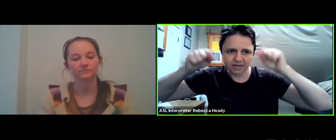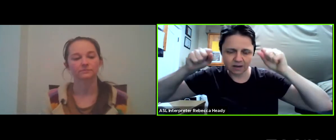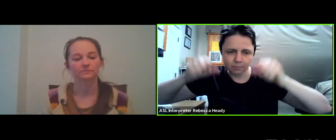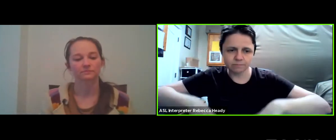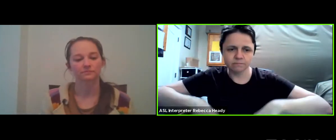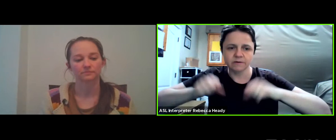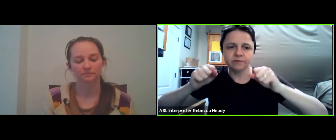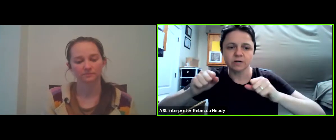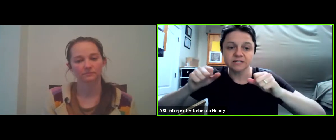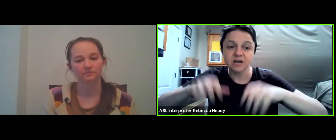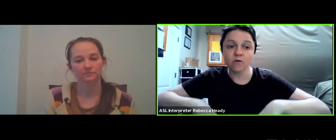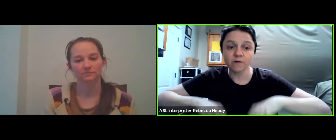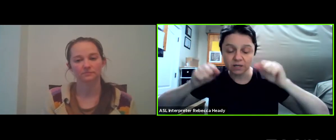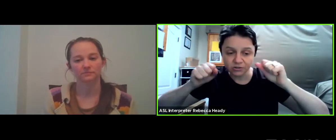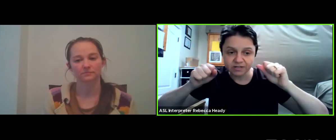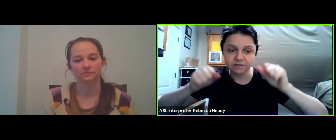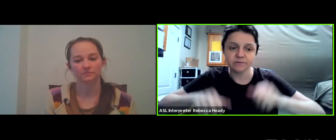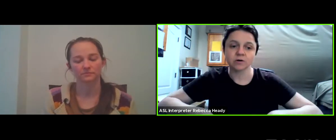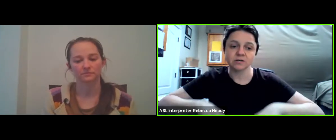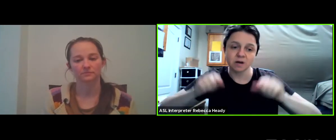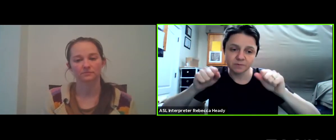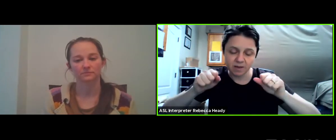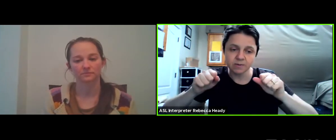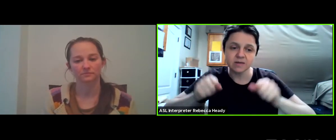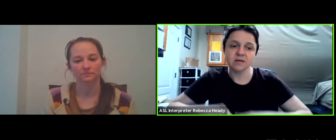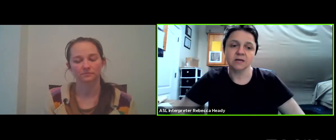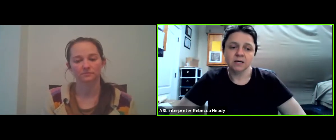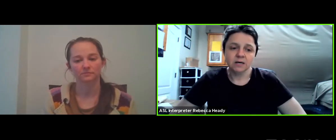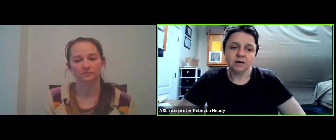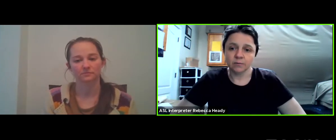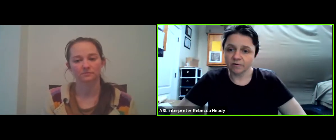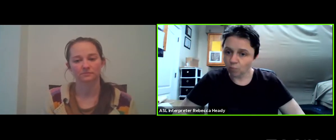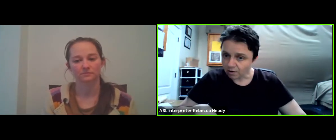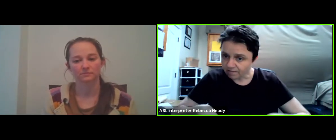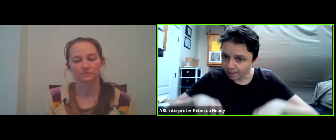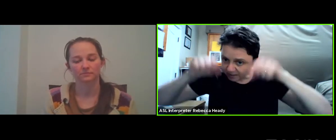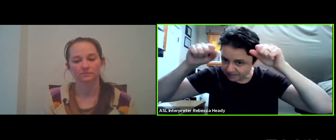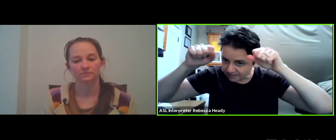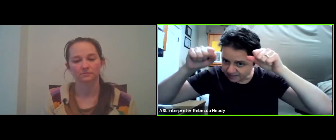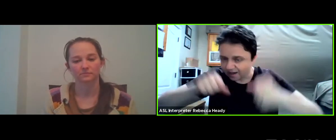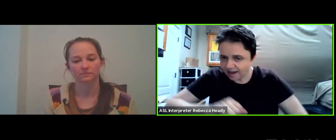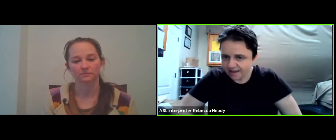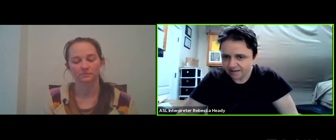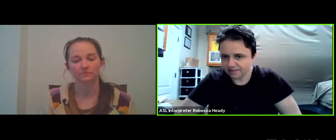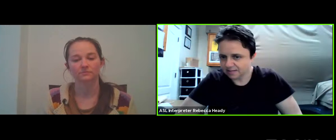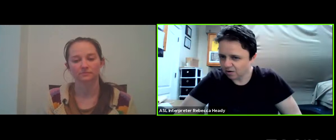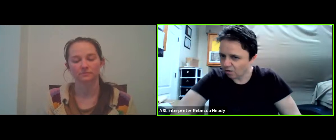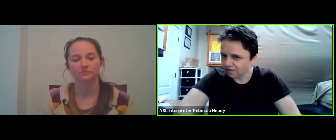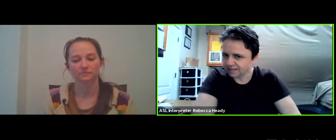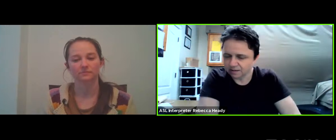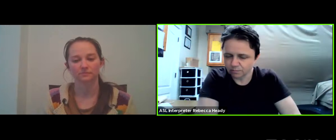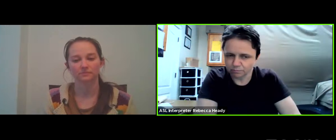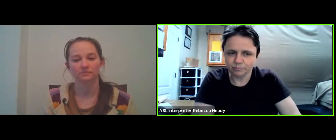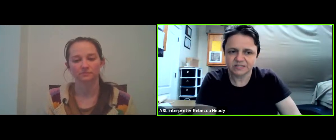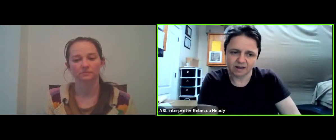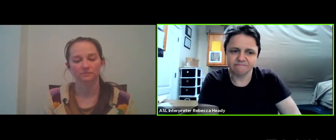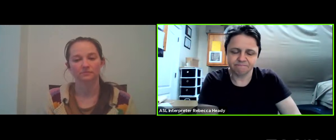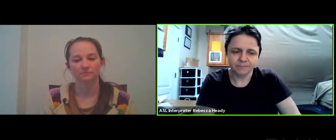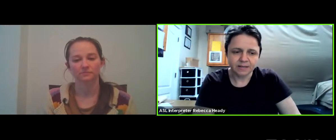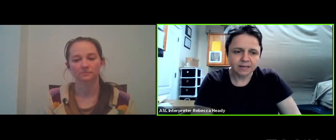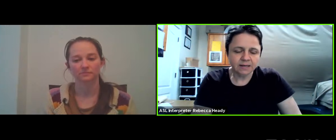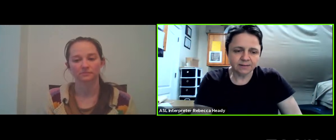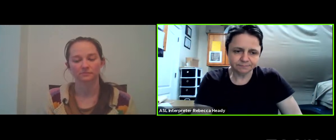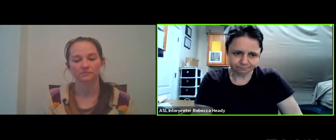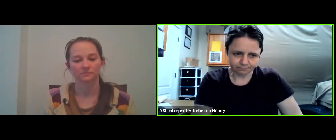adopt, take up. If you're going to take over a country, if you're going to adopt a baby, if water evaporates into the sky, it's kind of all the same